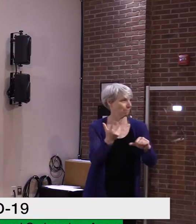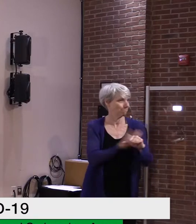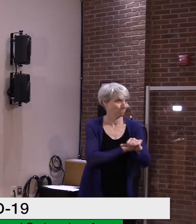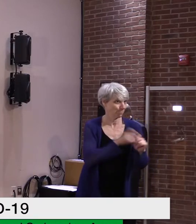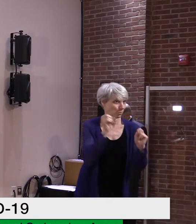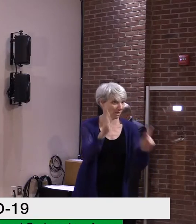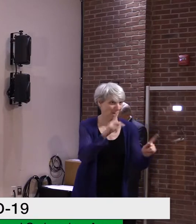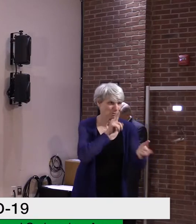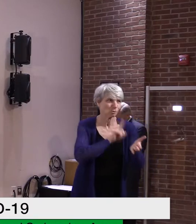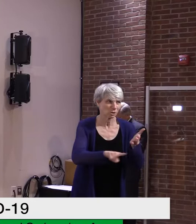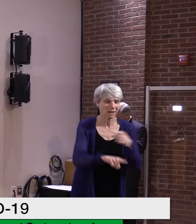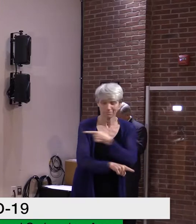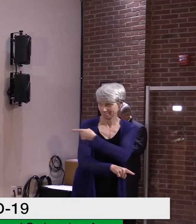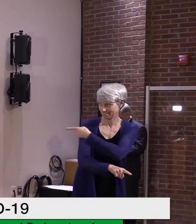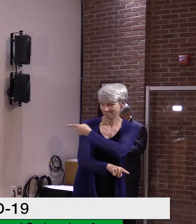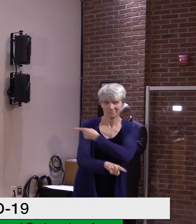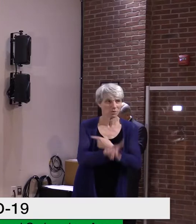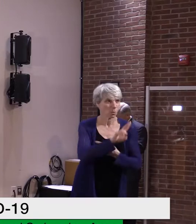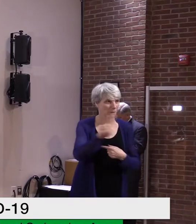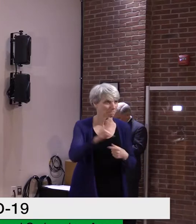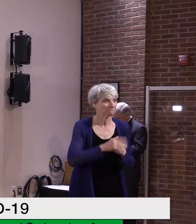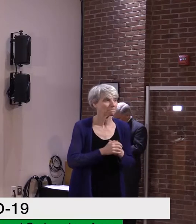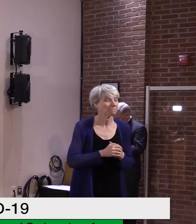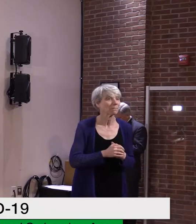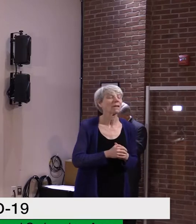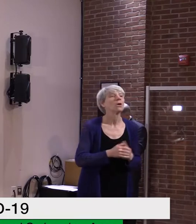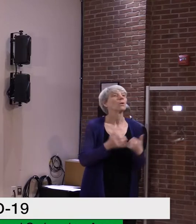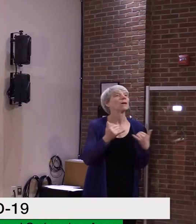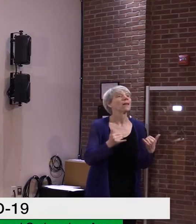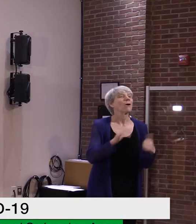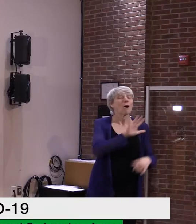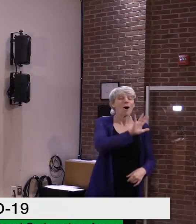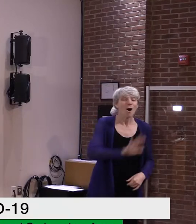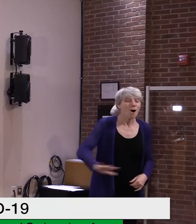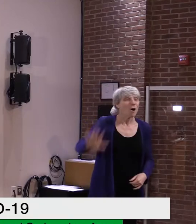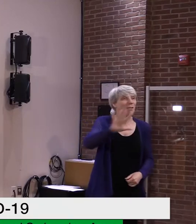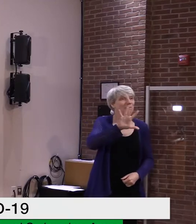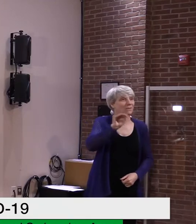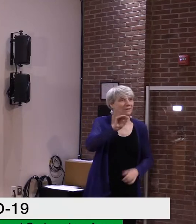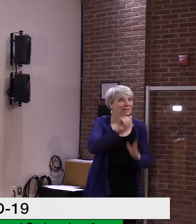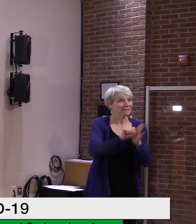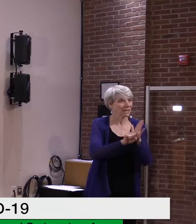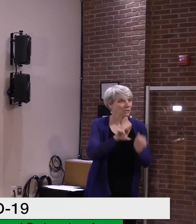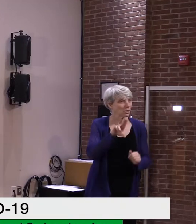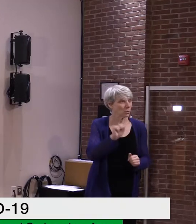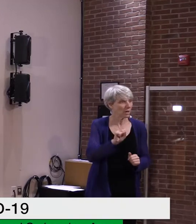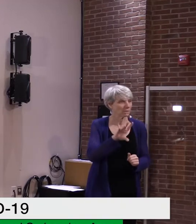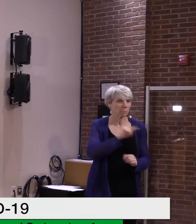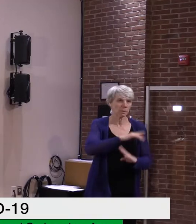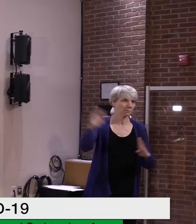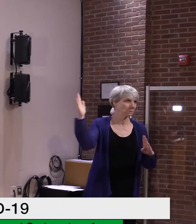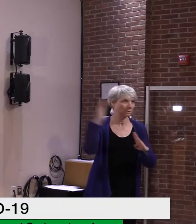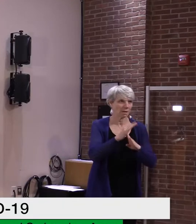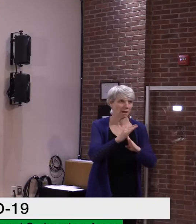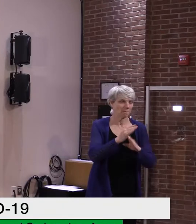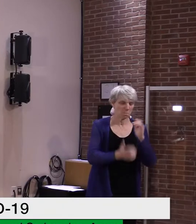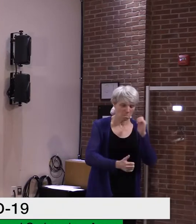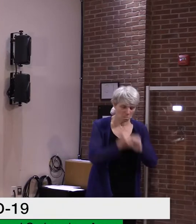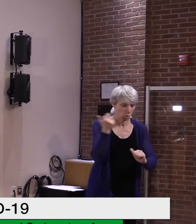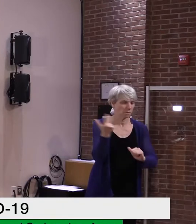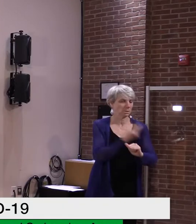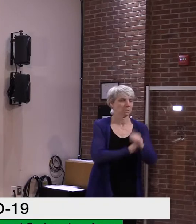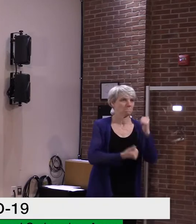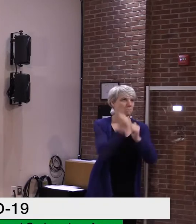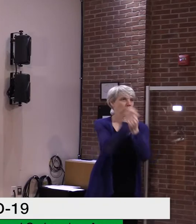the greatest degree of protection for its population among all 50 states, and we continue to build on this